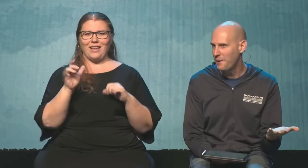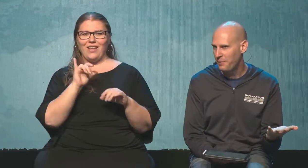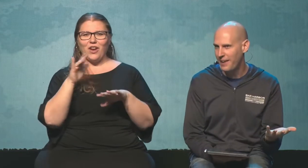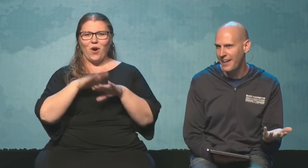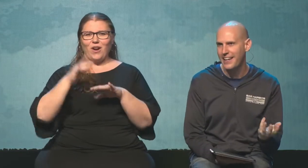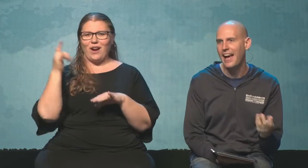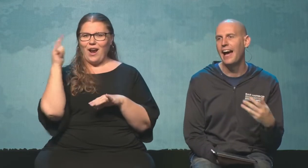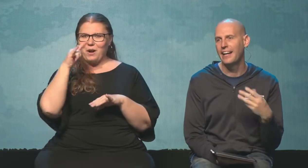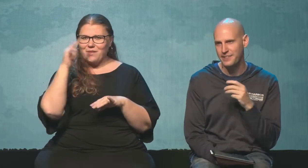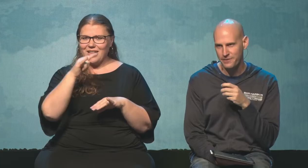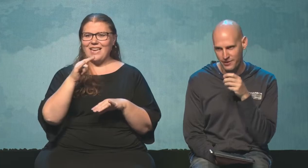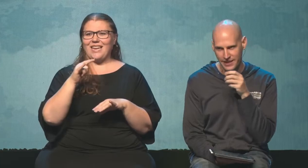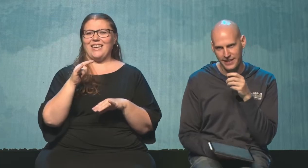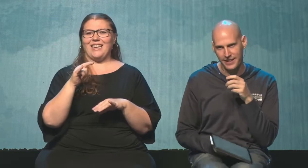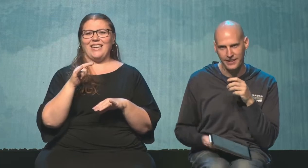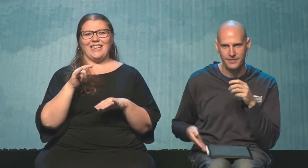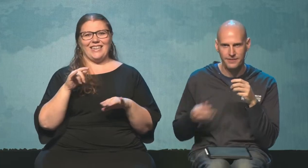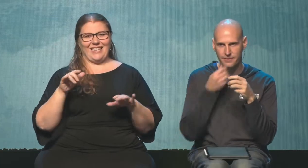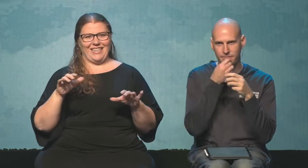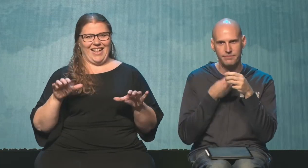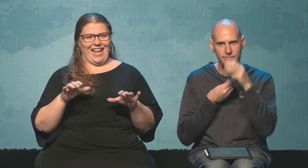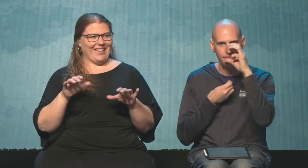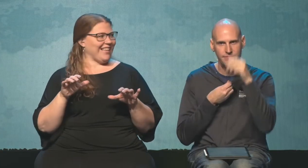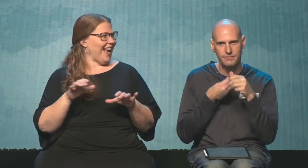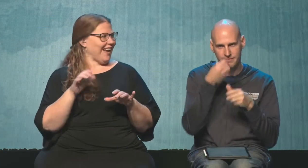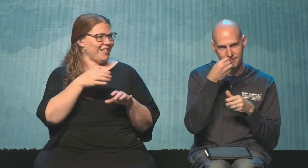on an airplane, active drinking.